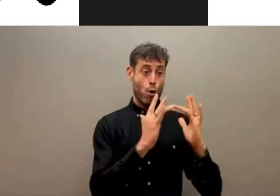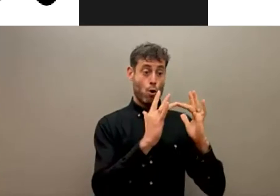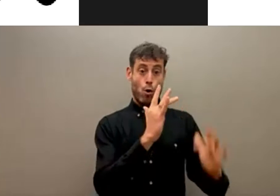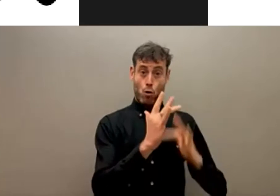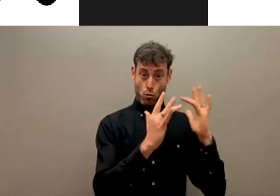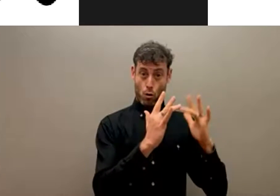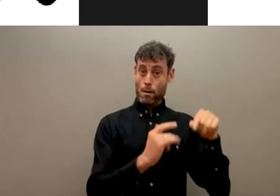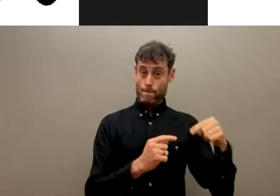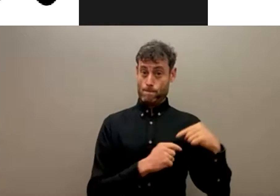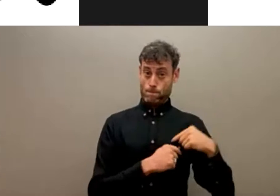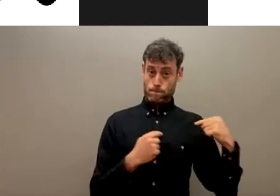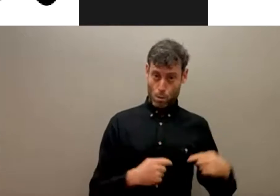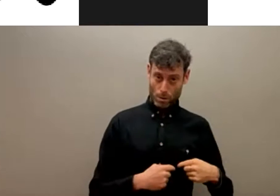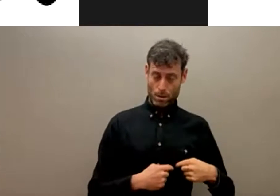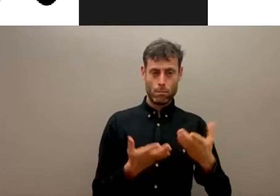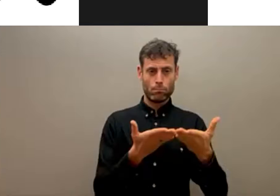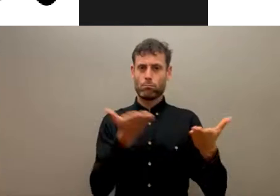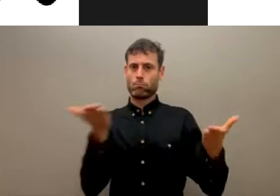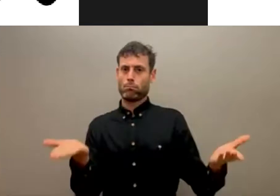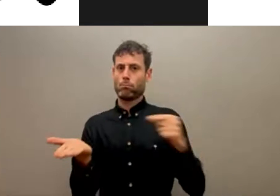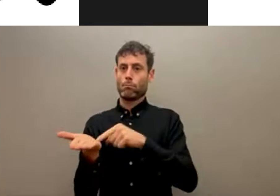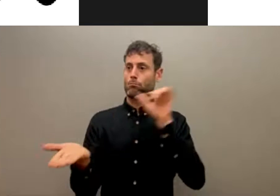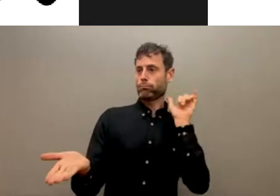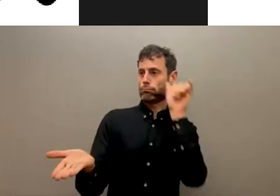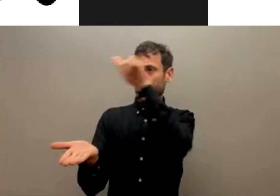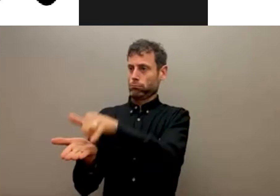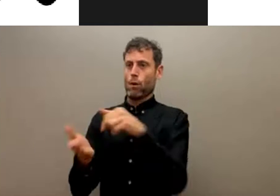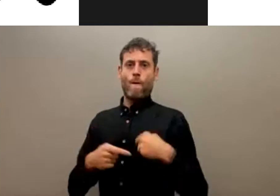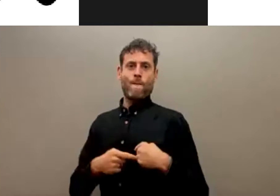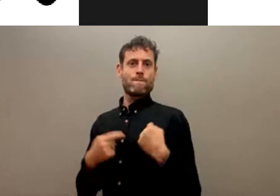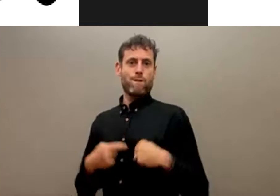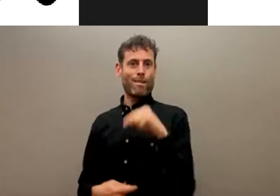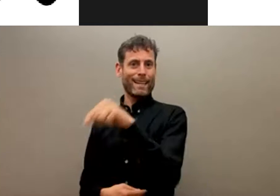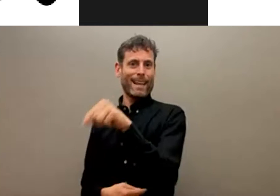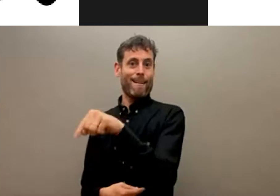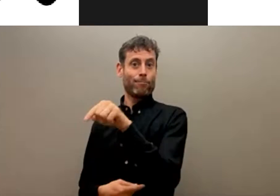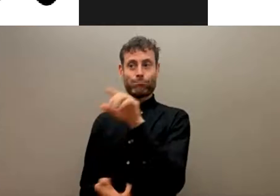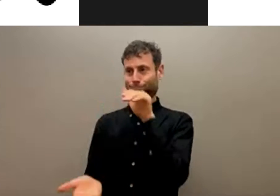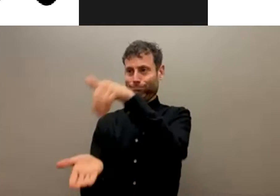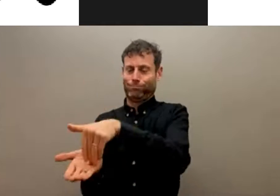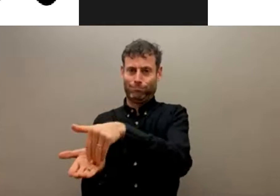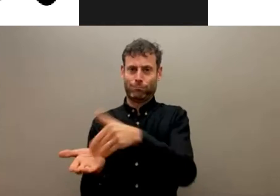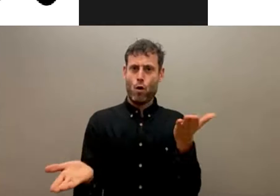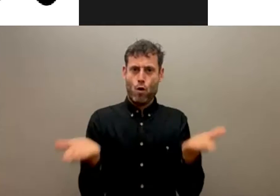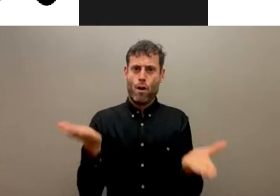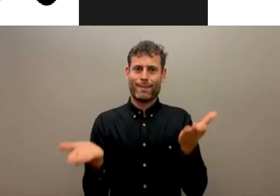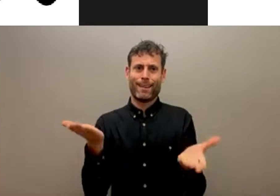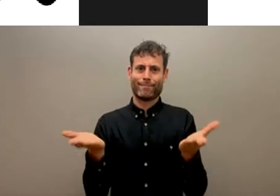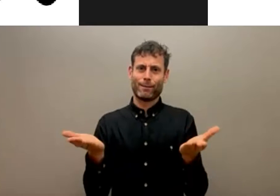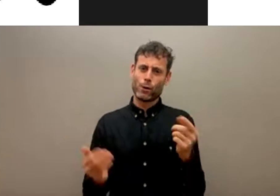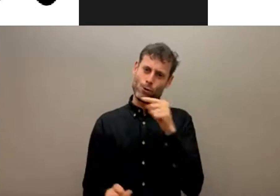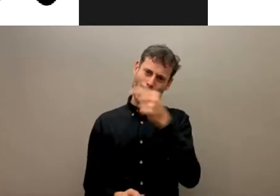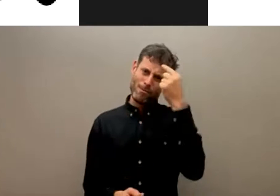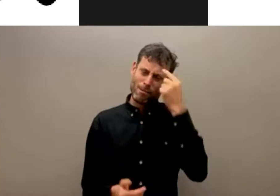option for all, we need to also be careful that organisations don't offer it as a substitute to volunteering in